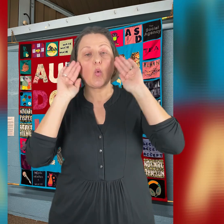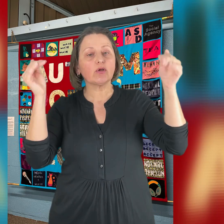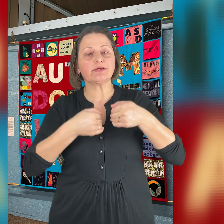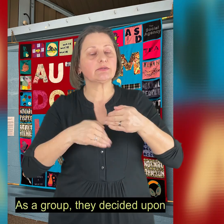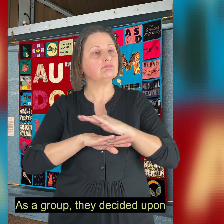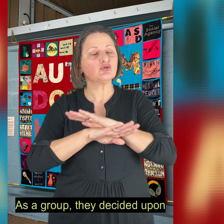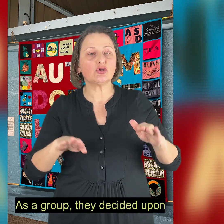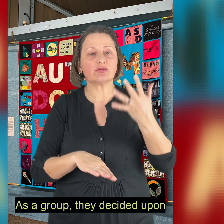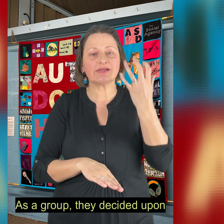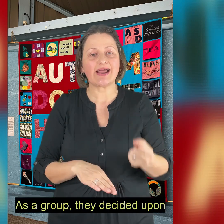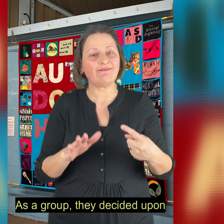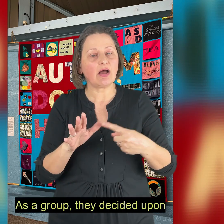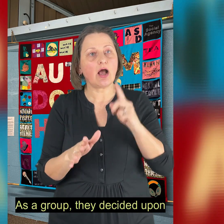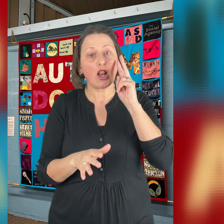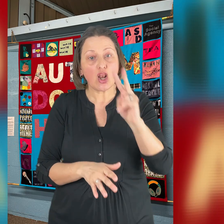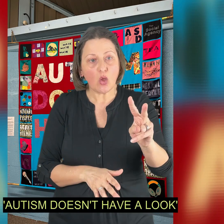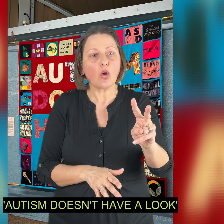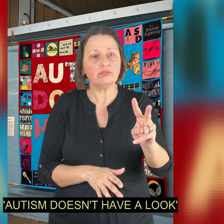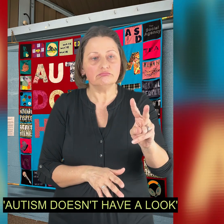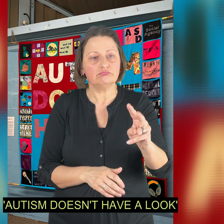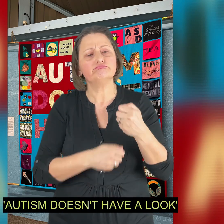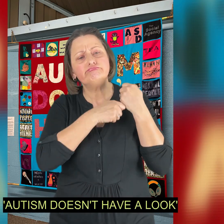banner. As a group, they decided upon